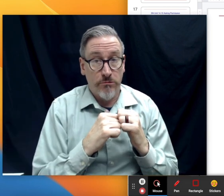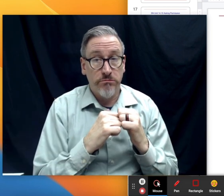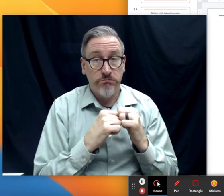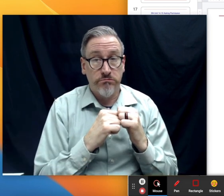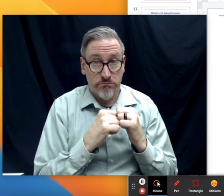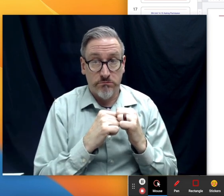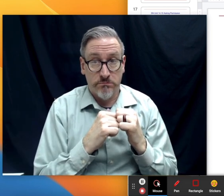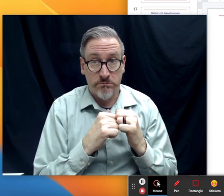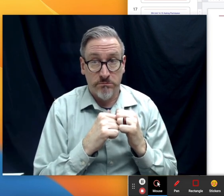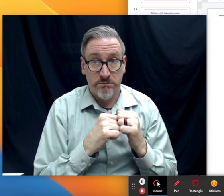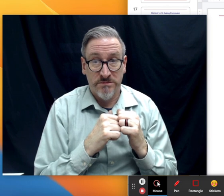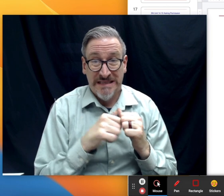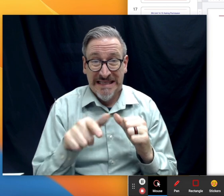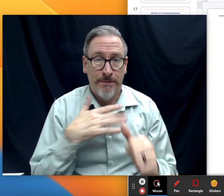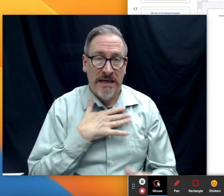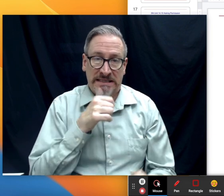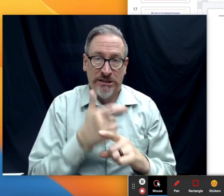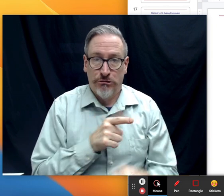broken down.